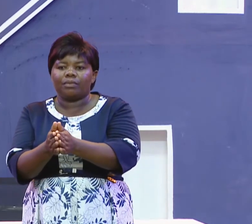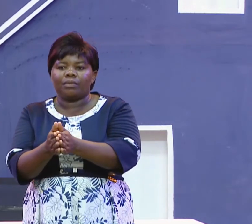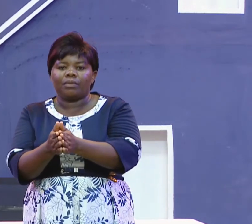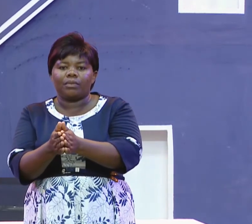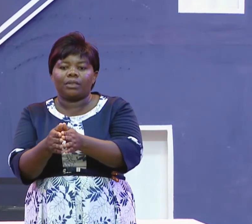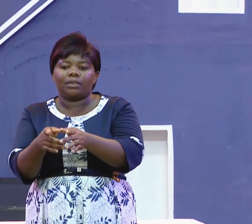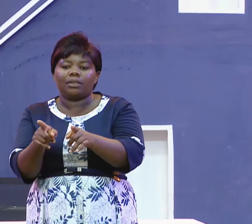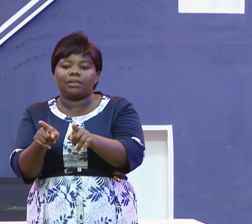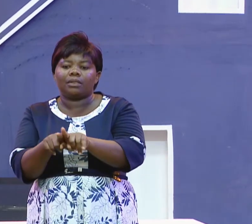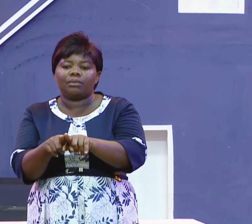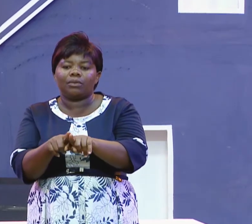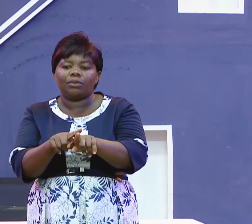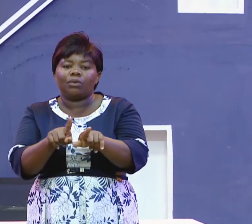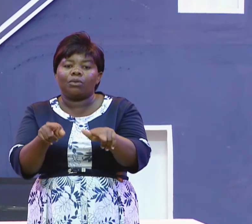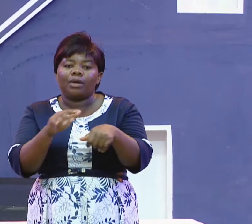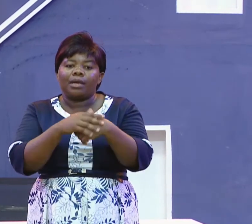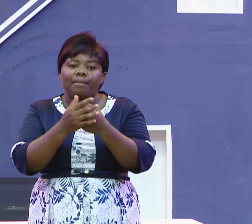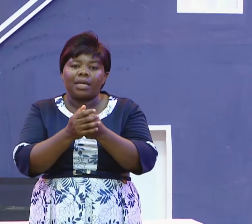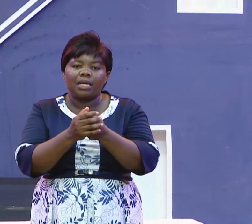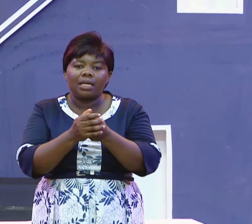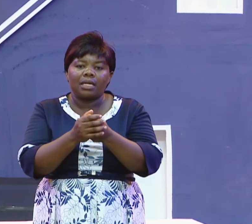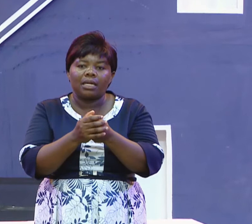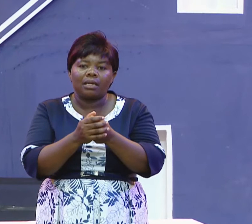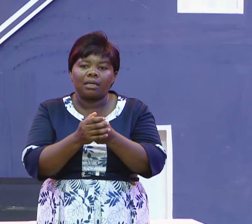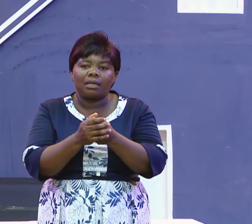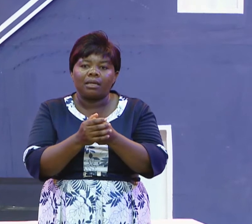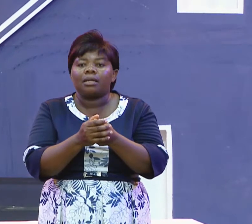There is a time we brought